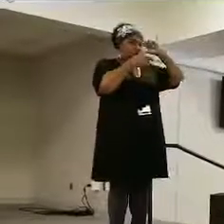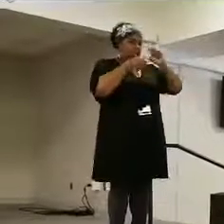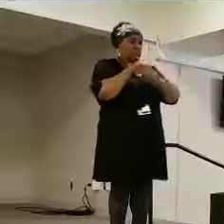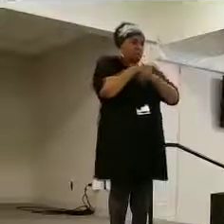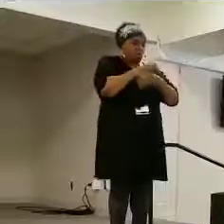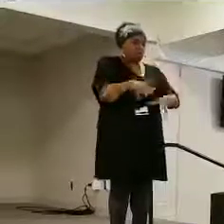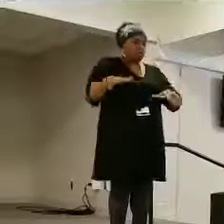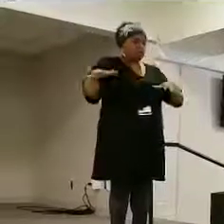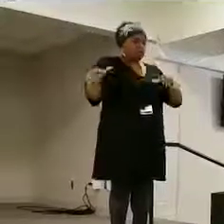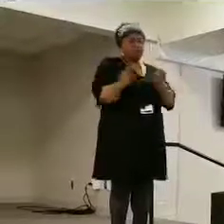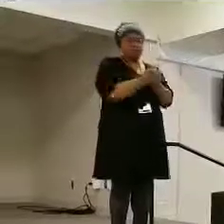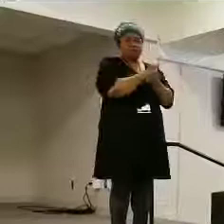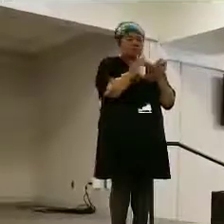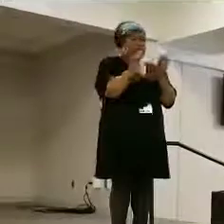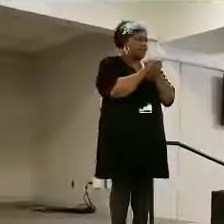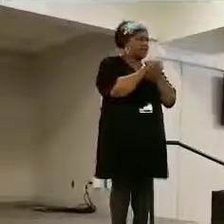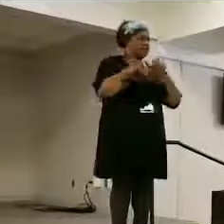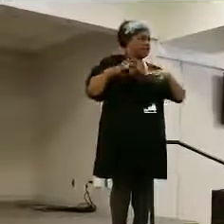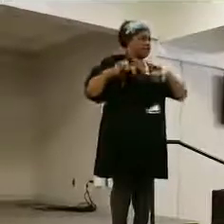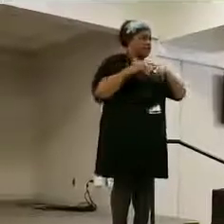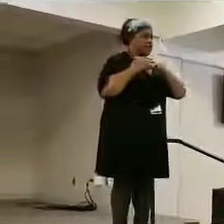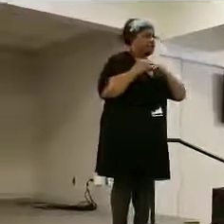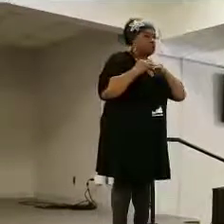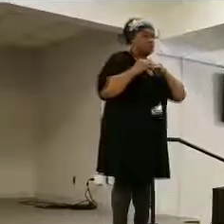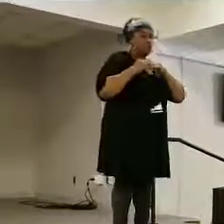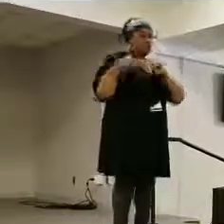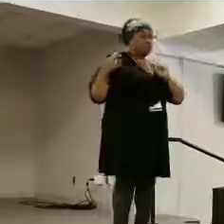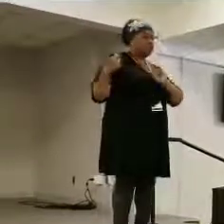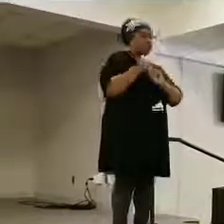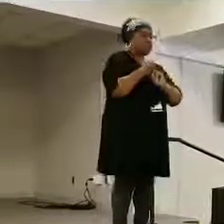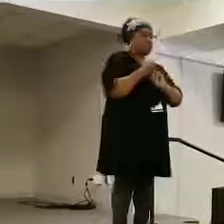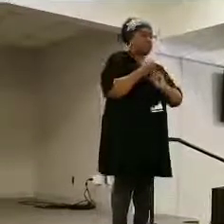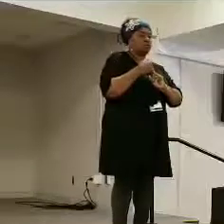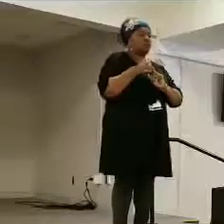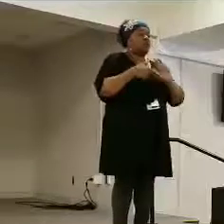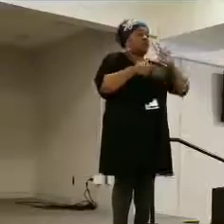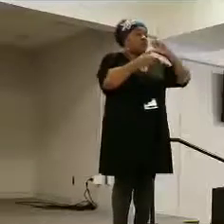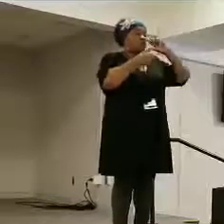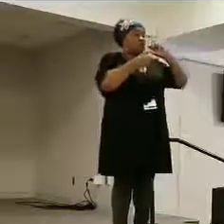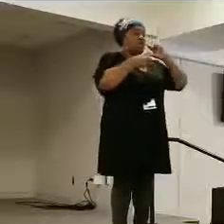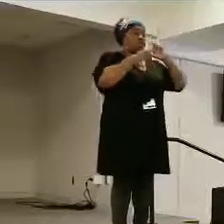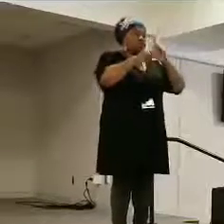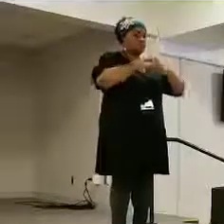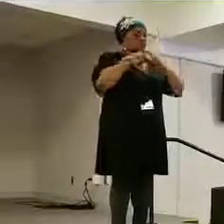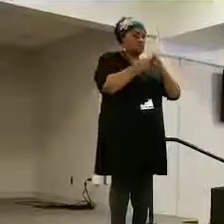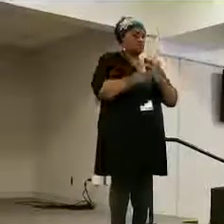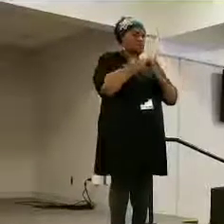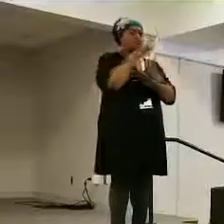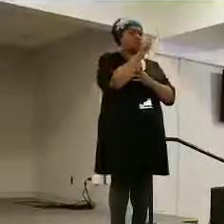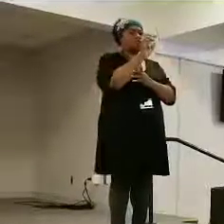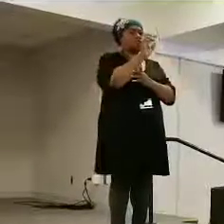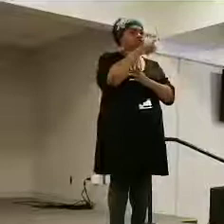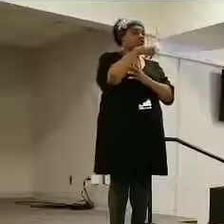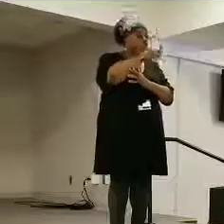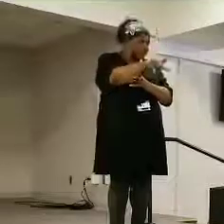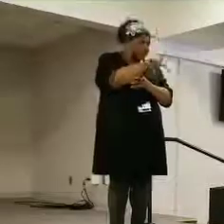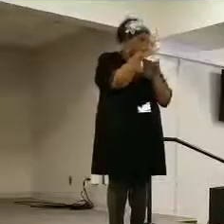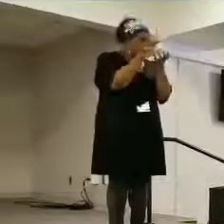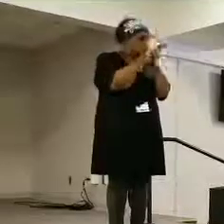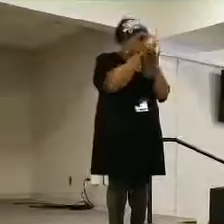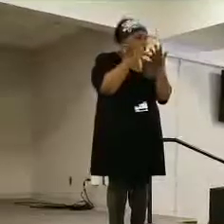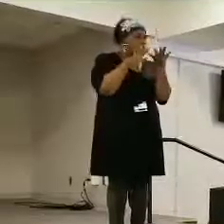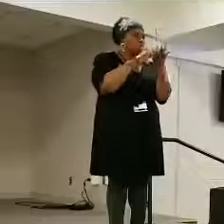coastal areas in which they impact. Hurricanes begin as tropical disturbances. A tropical disturbance